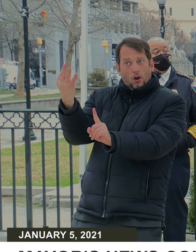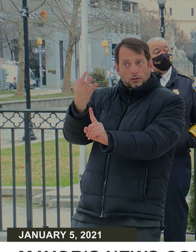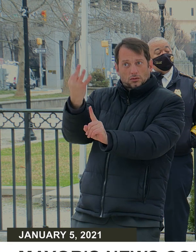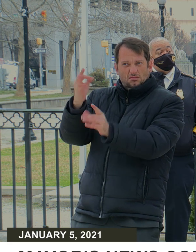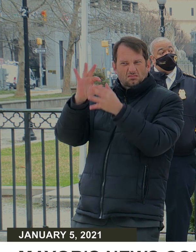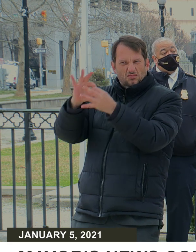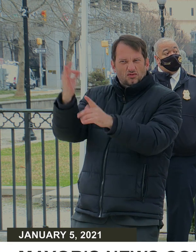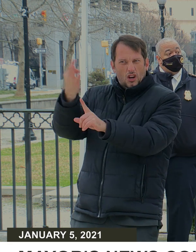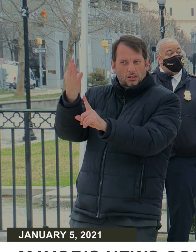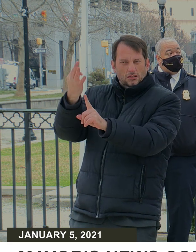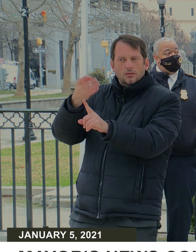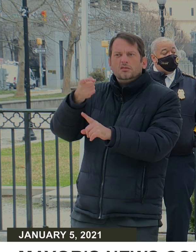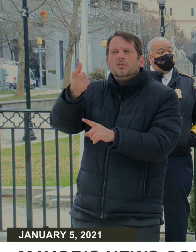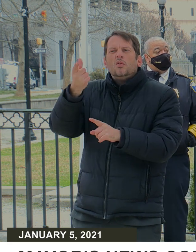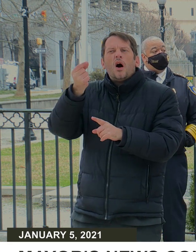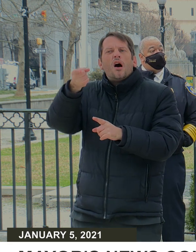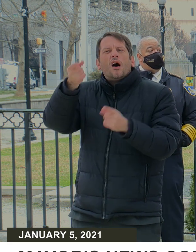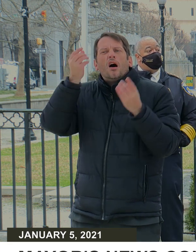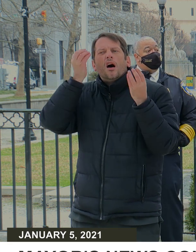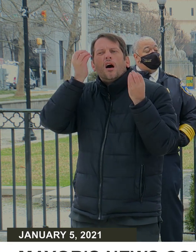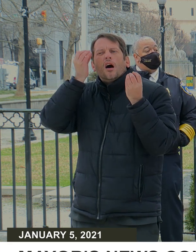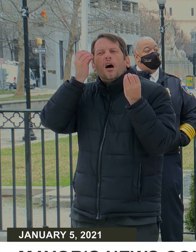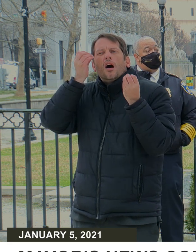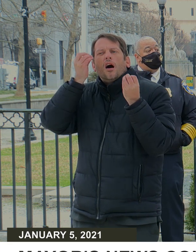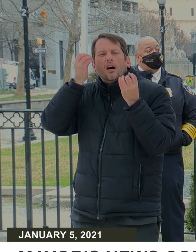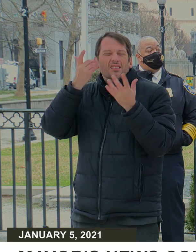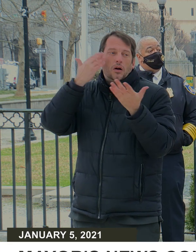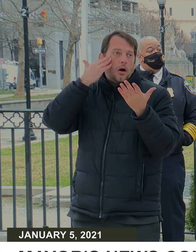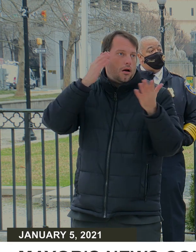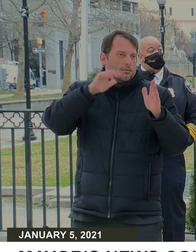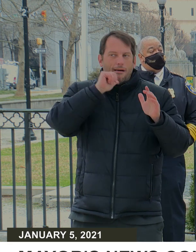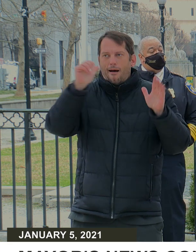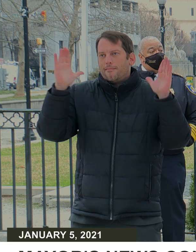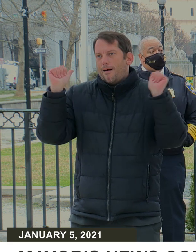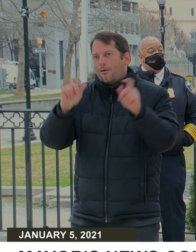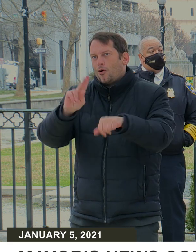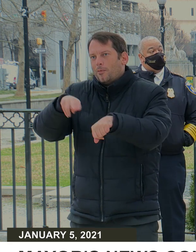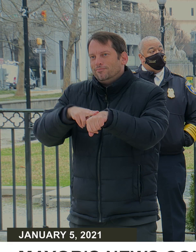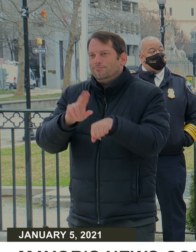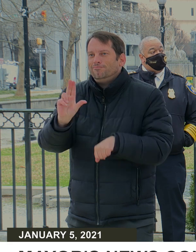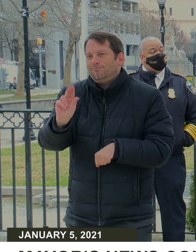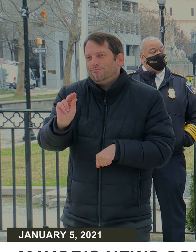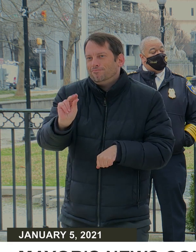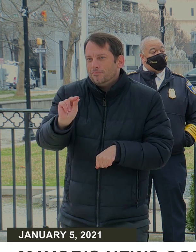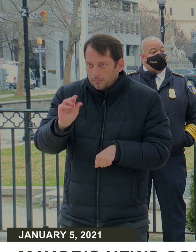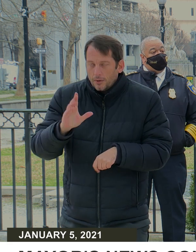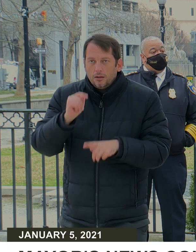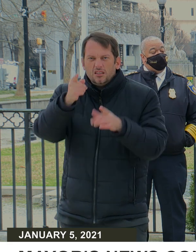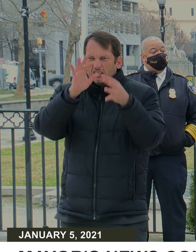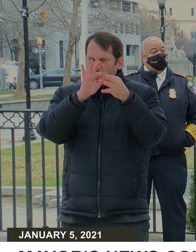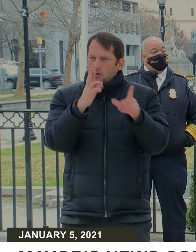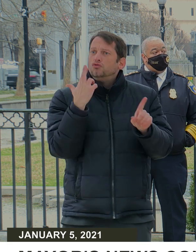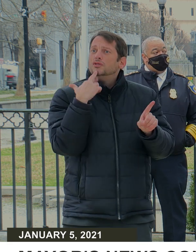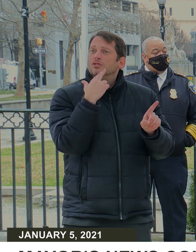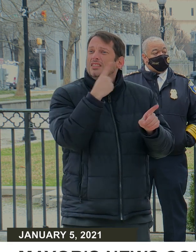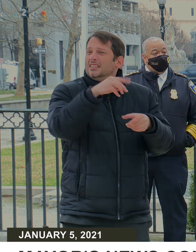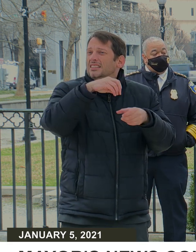considering. Obviously, we're not going to get back to normal, but is there anything that's off the table? Like, for instance, indoor dining? Like, is that just something that you wouldn't even consider? No,